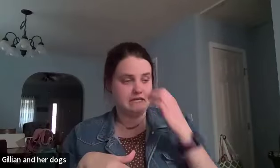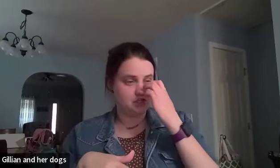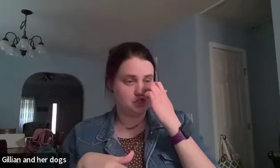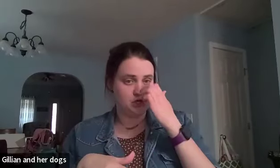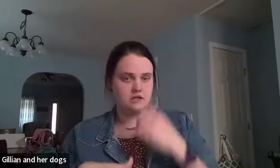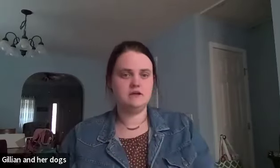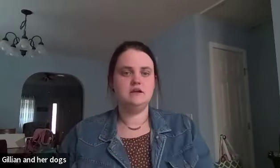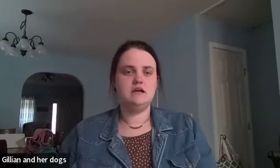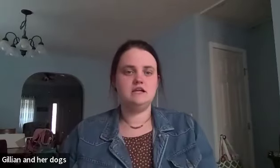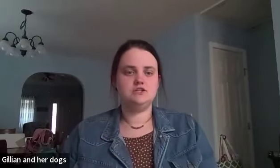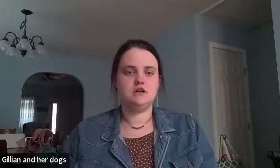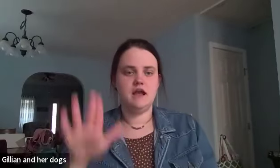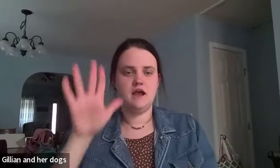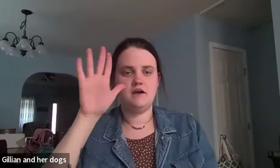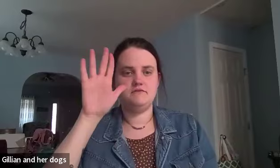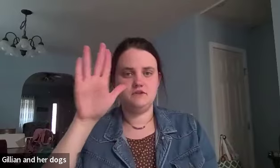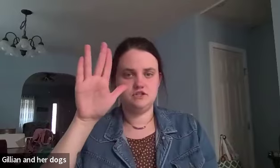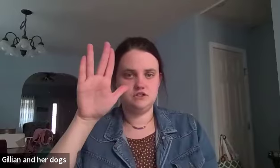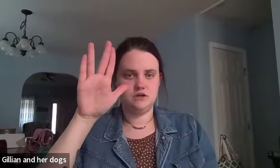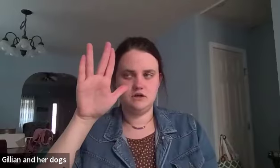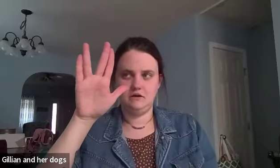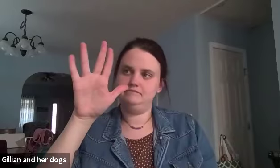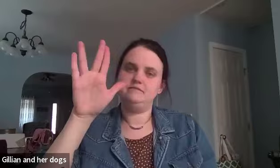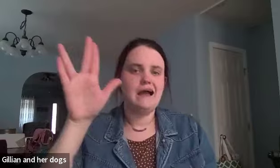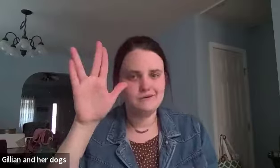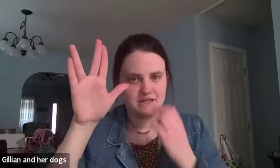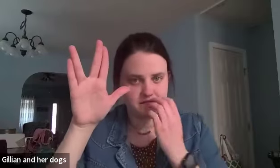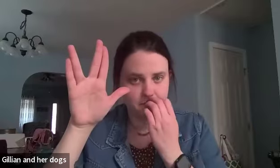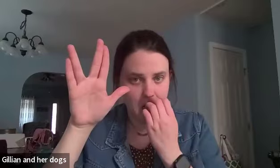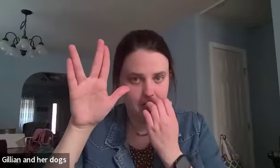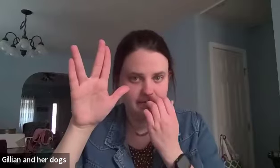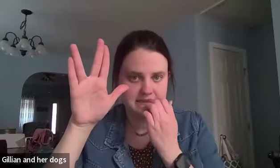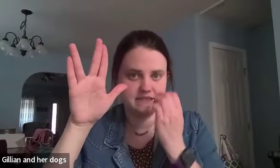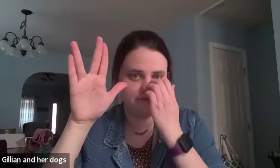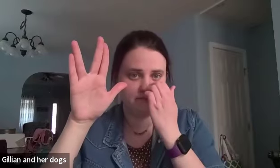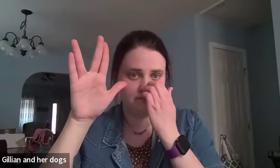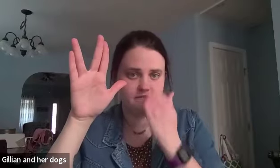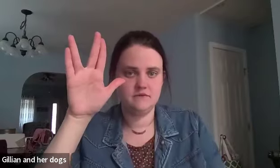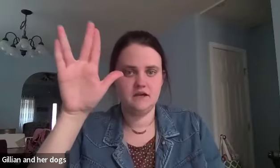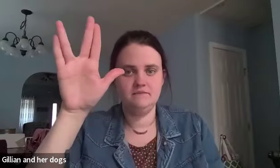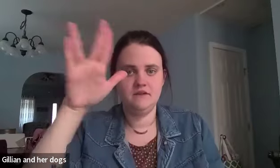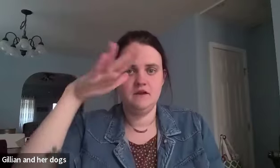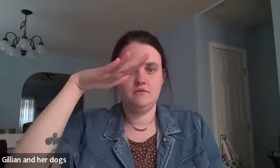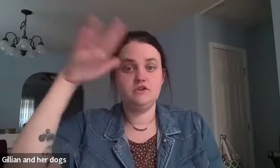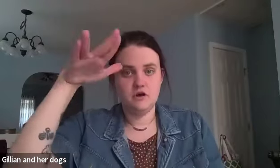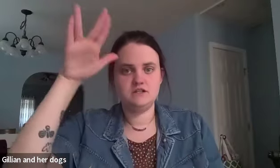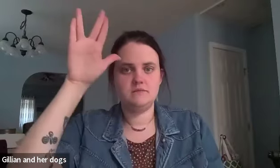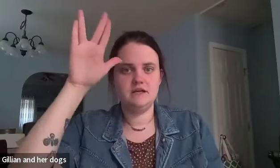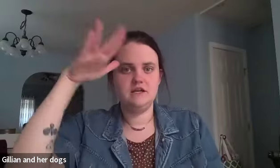signing shark is you're gonna have I always say the Spock, basically. Okay. With your non-dominant, and you